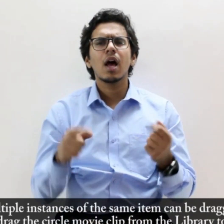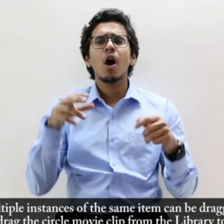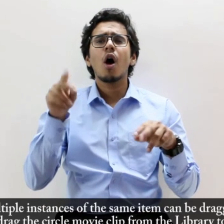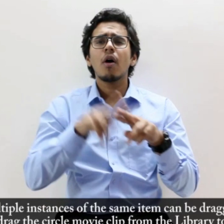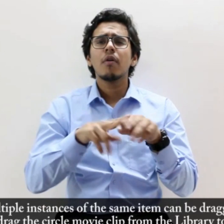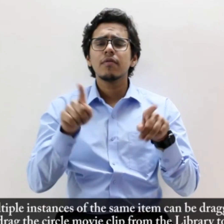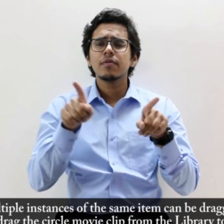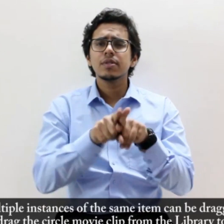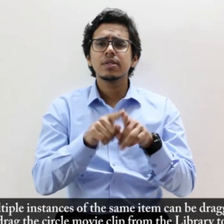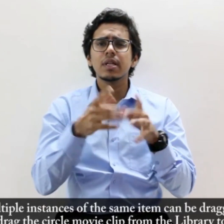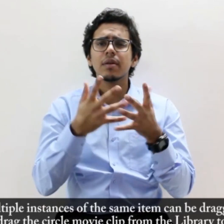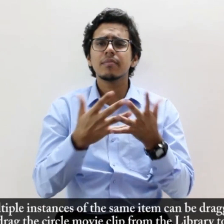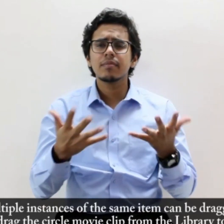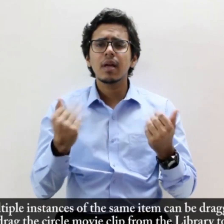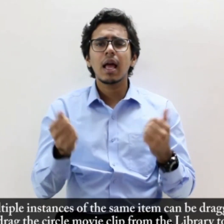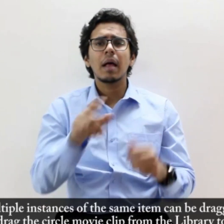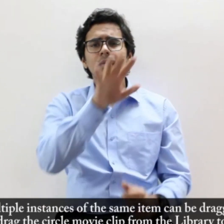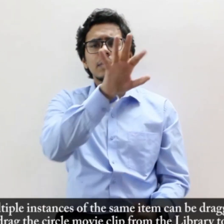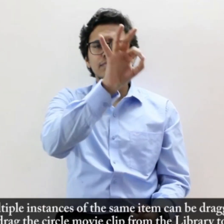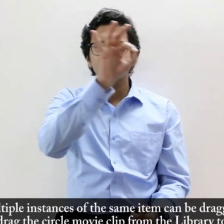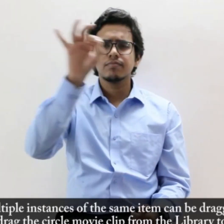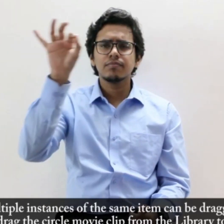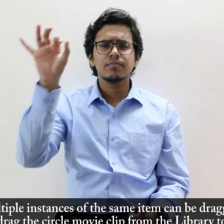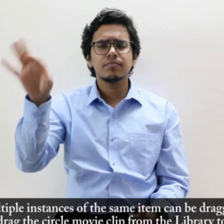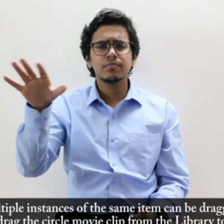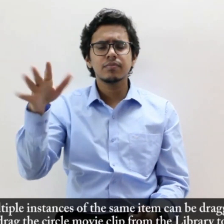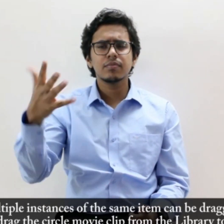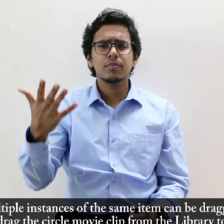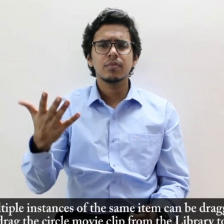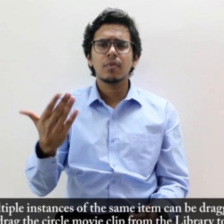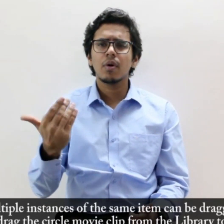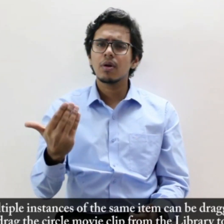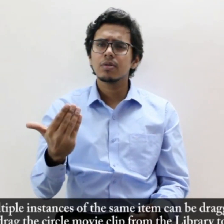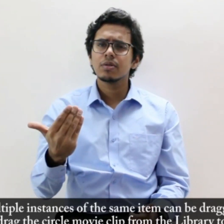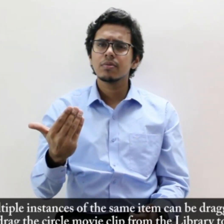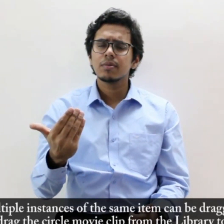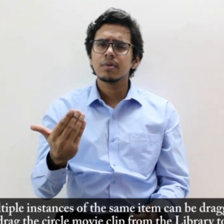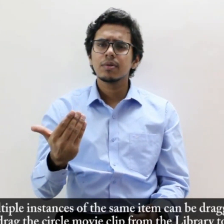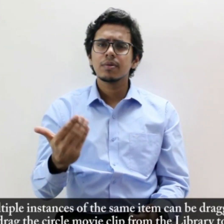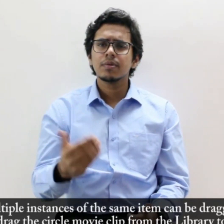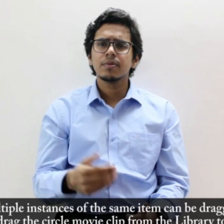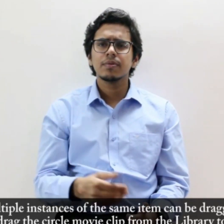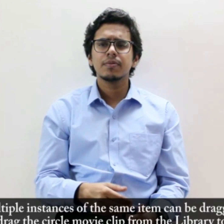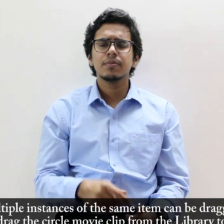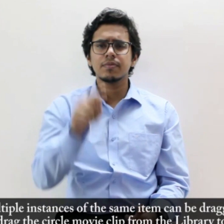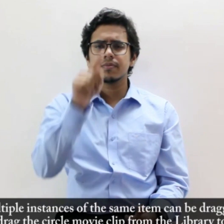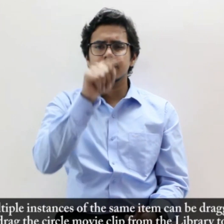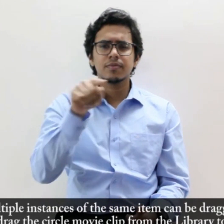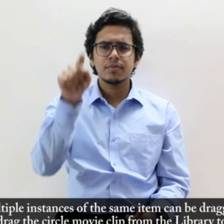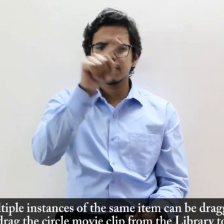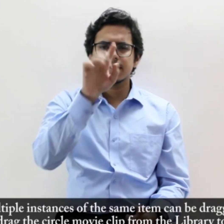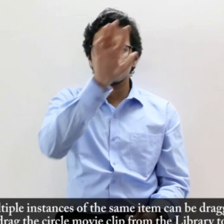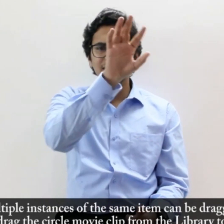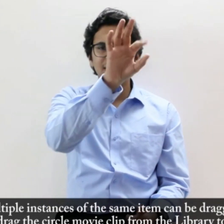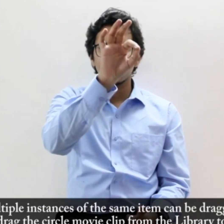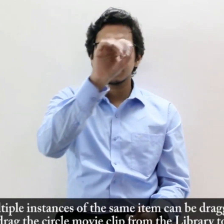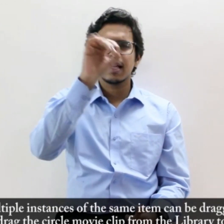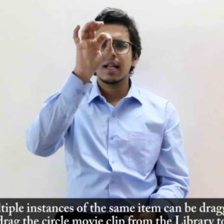Displaying means dragging and dropping. Multiple instances of the same item can